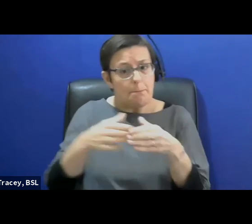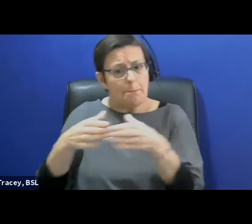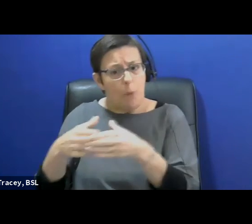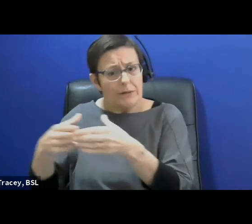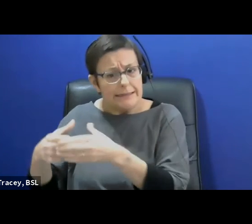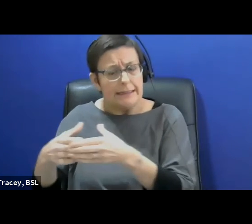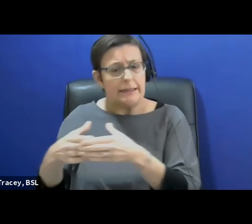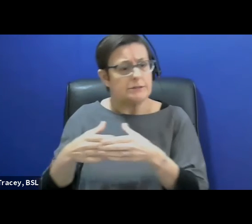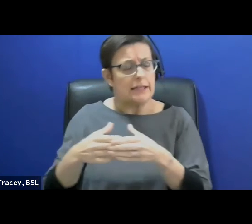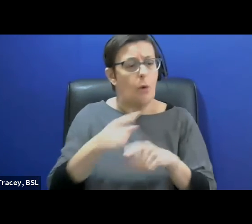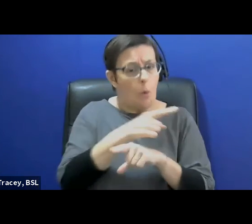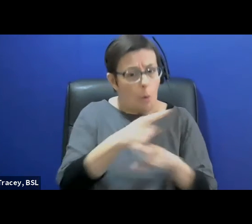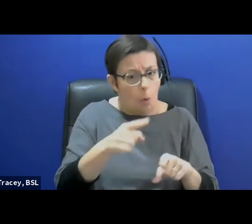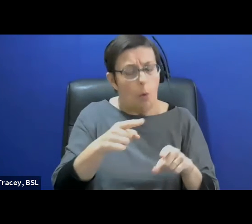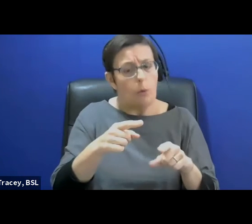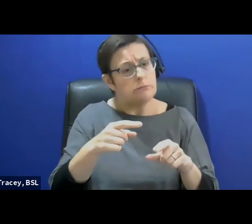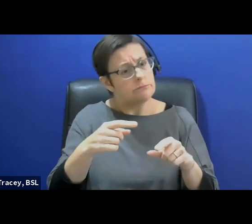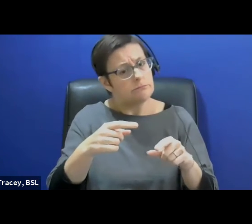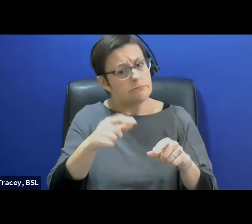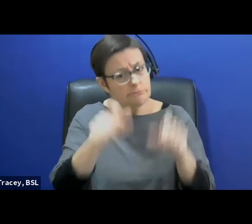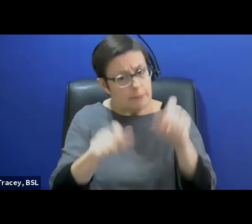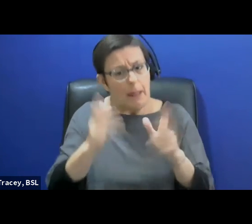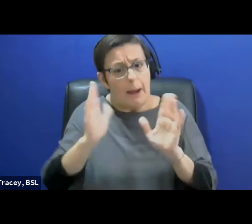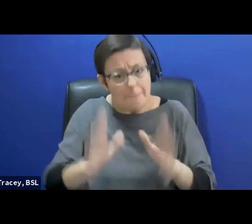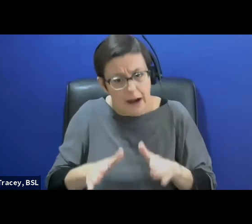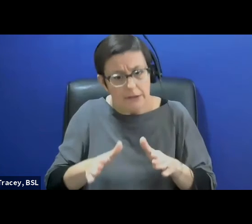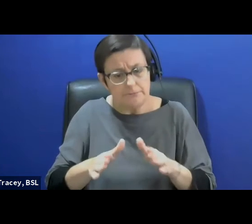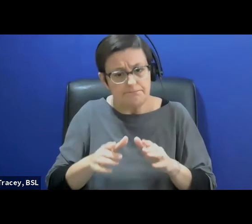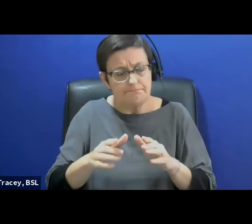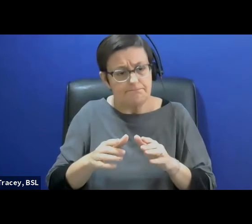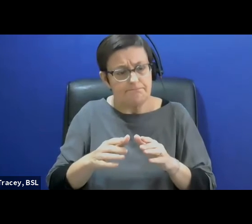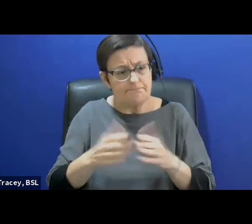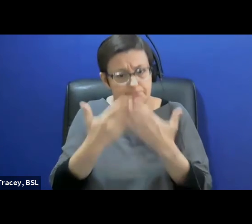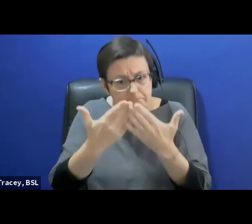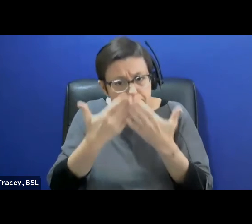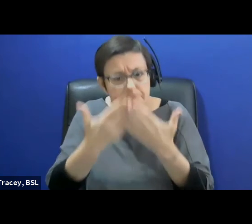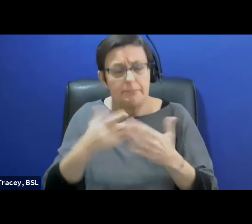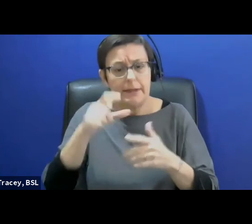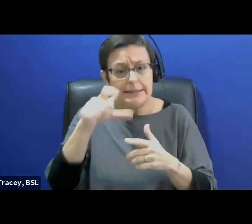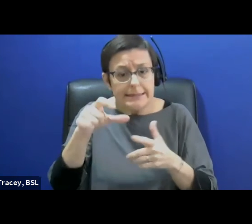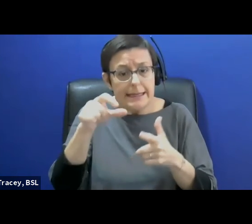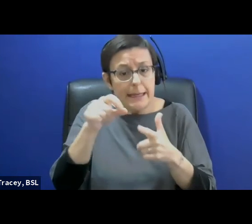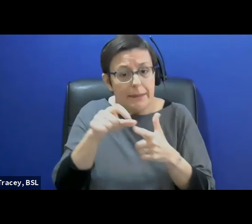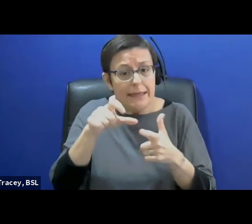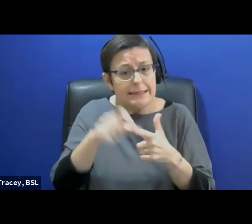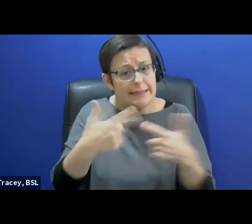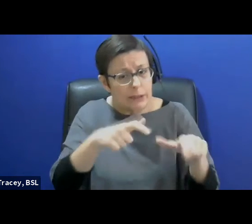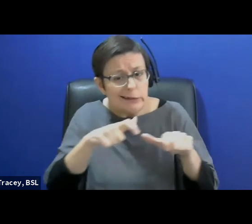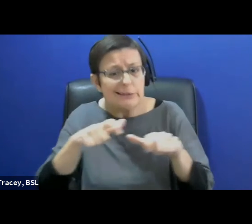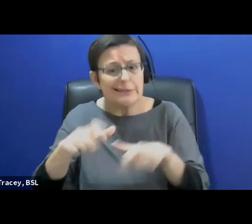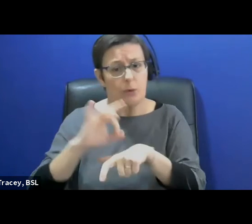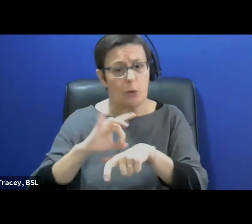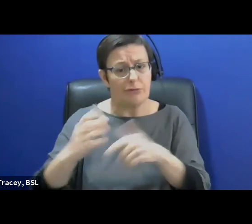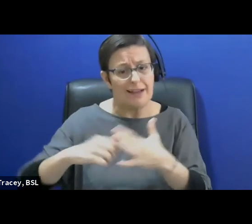continual professional development element that's part of their requirement to keep your qualification, again, a lot of that